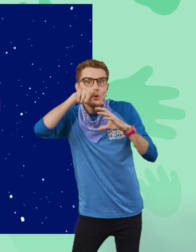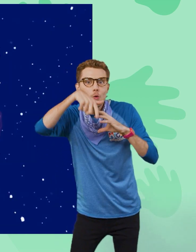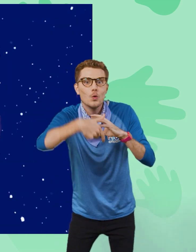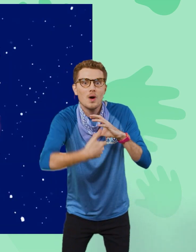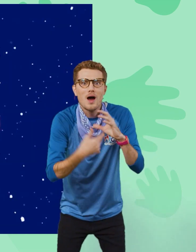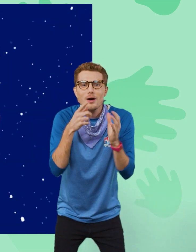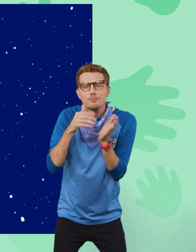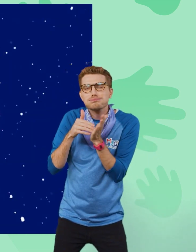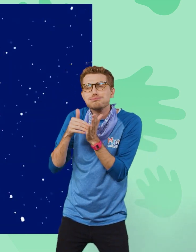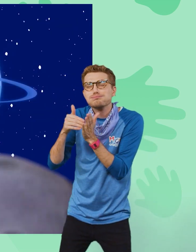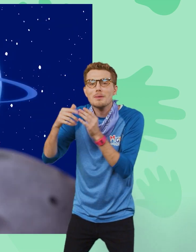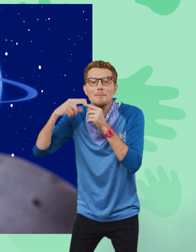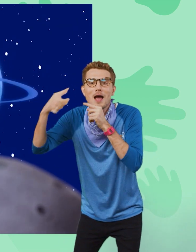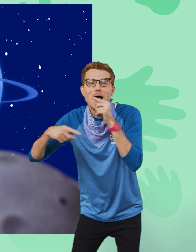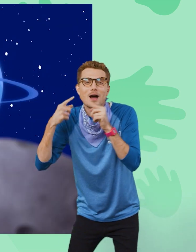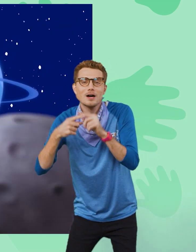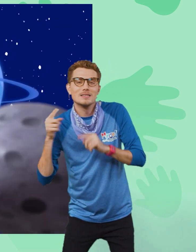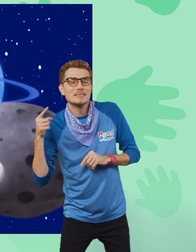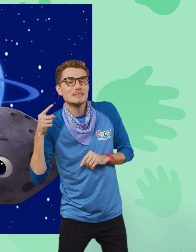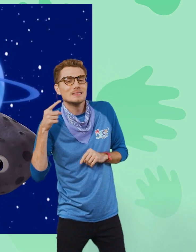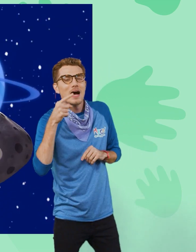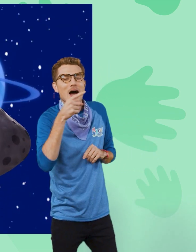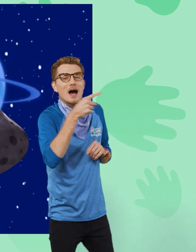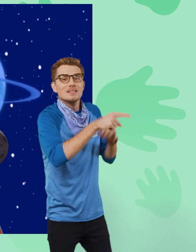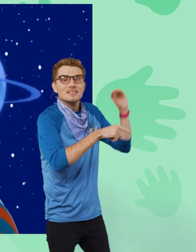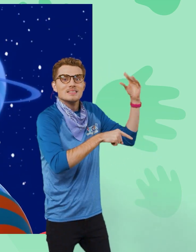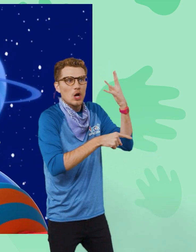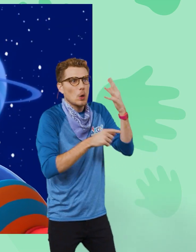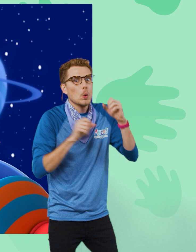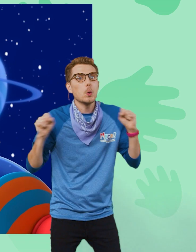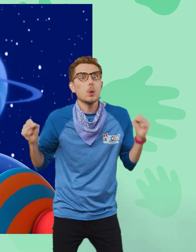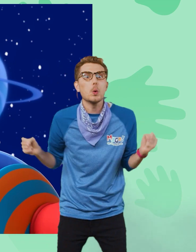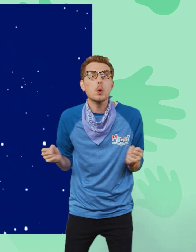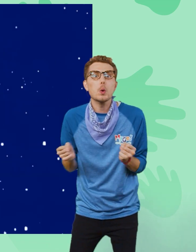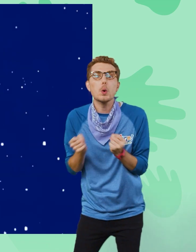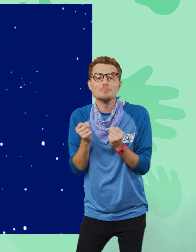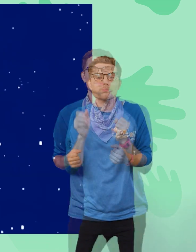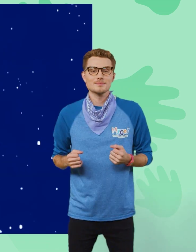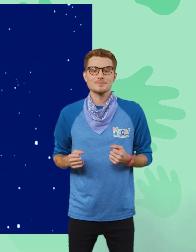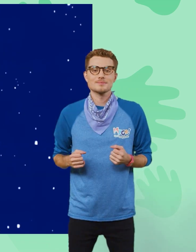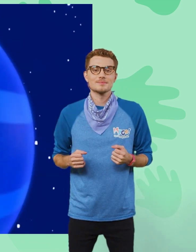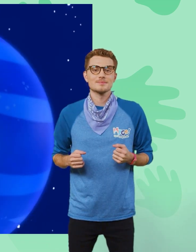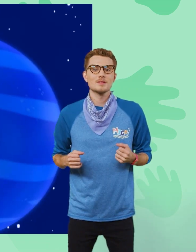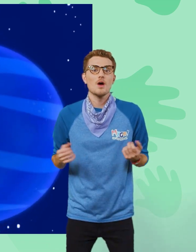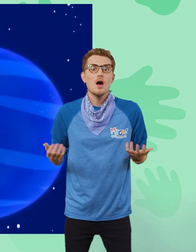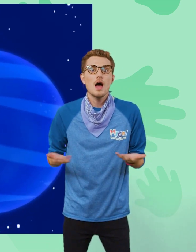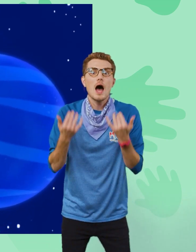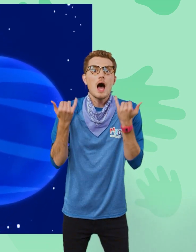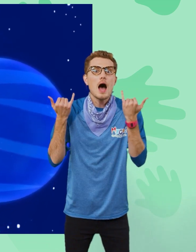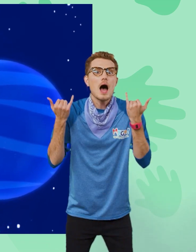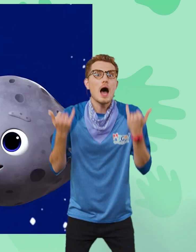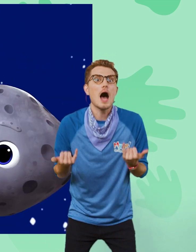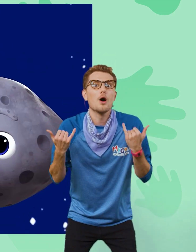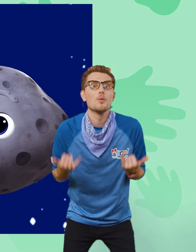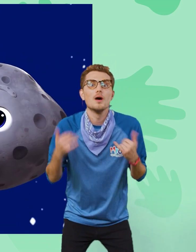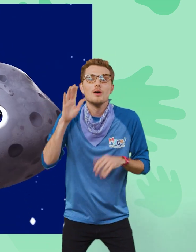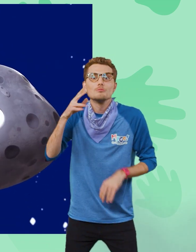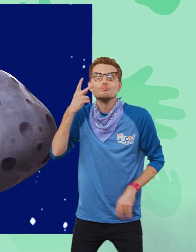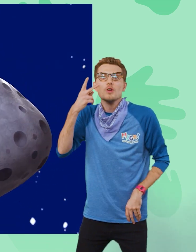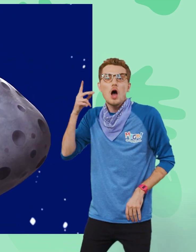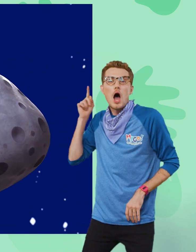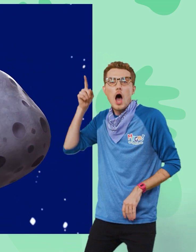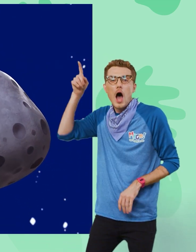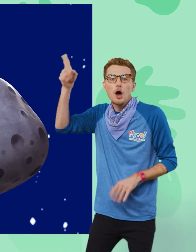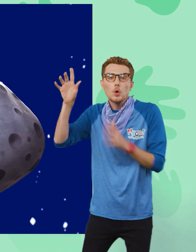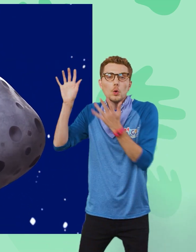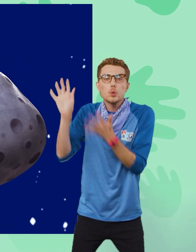On your left is Uranus, billions of miles from the sun, pretty cold. Now let's hear it for